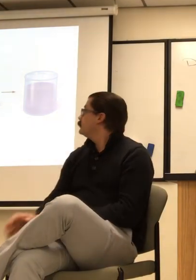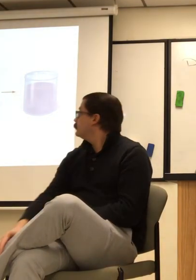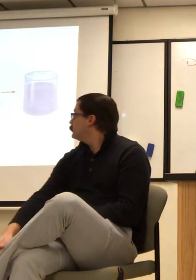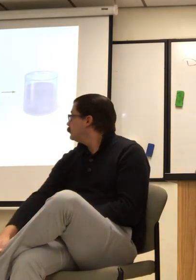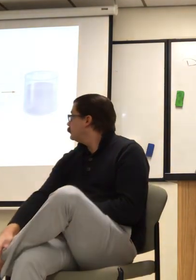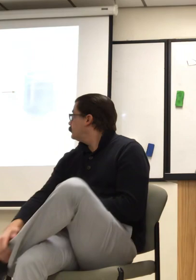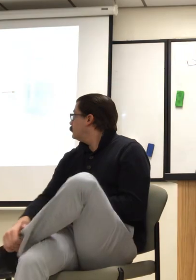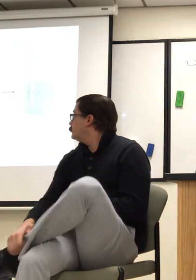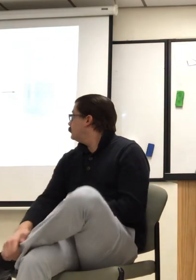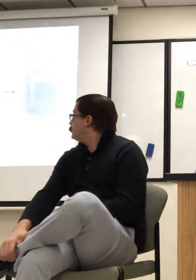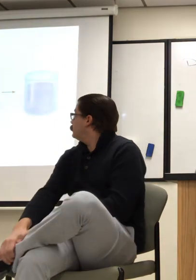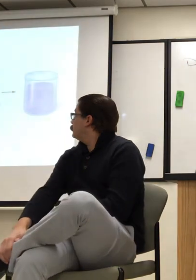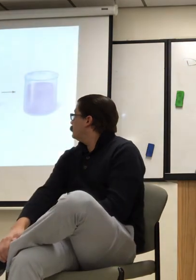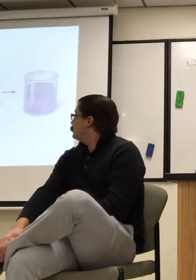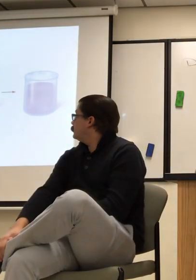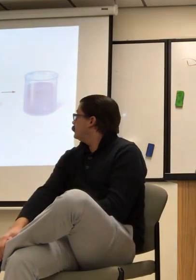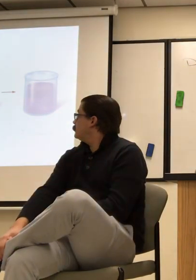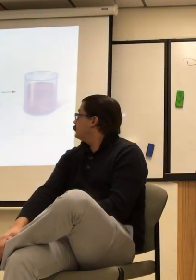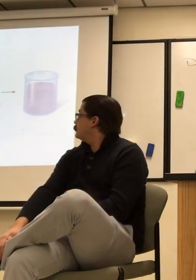from an area of